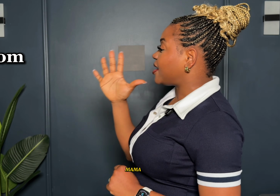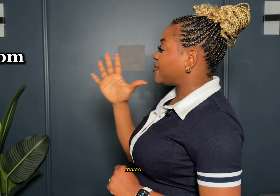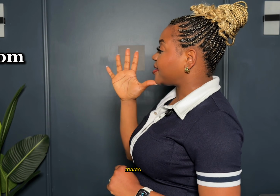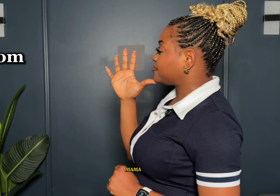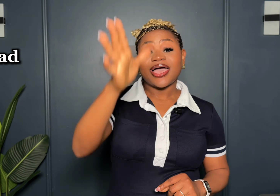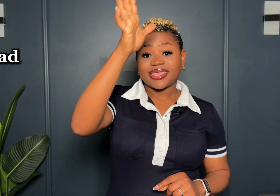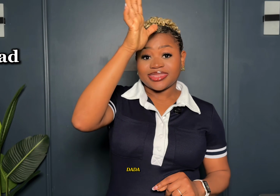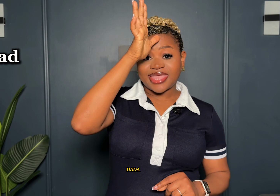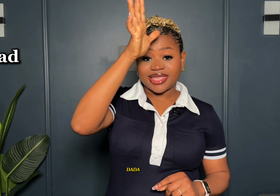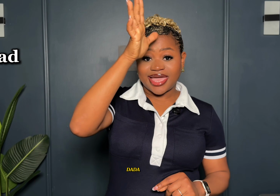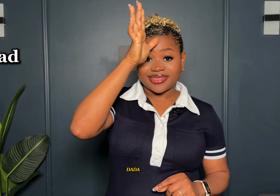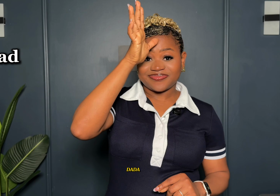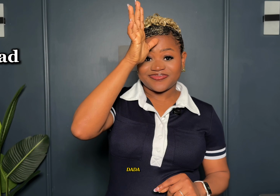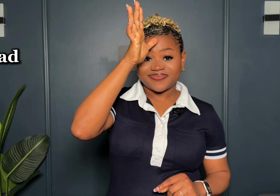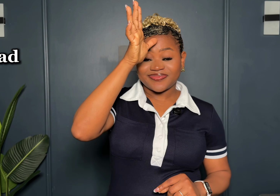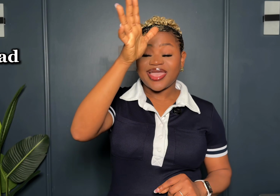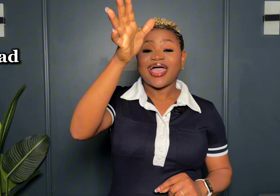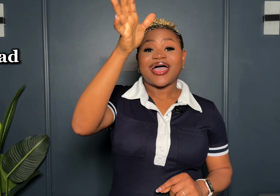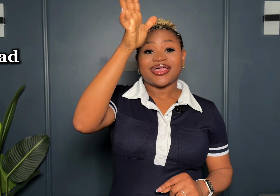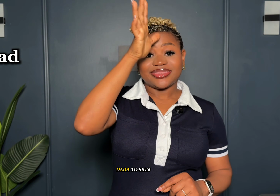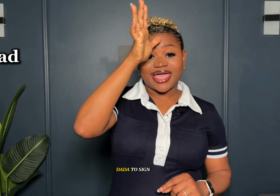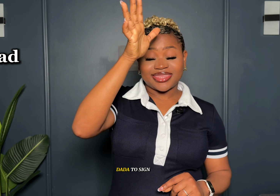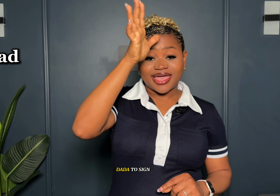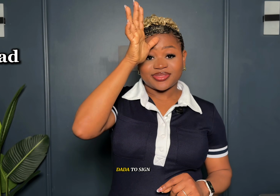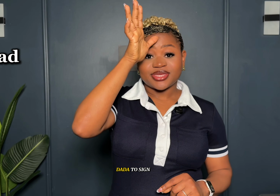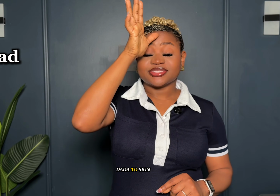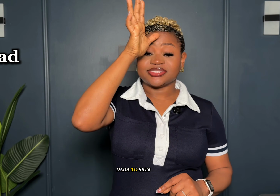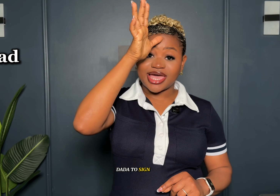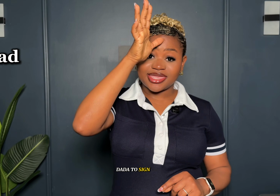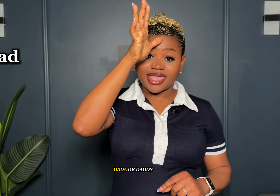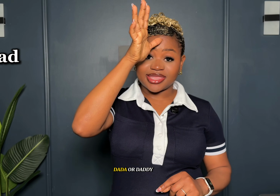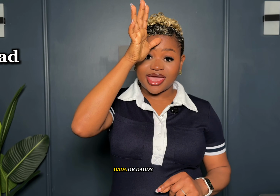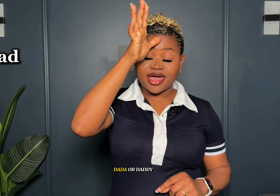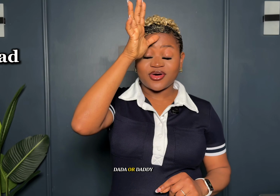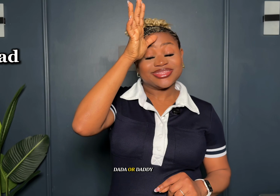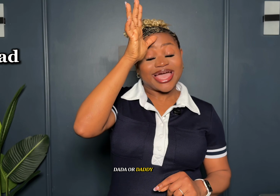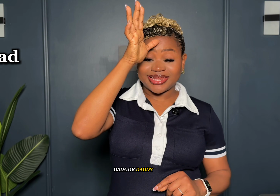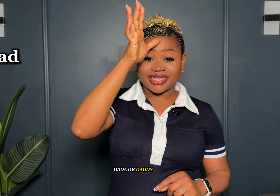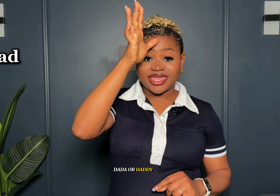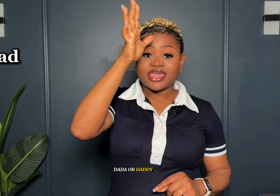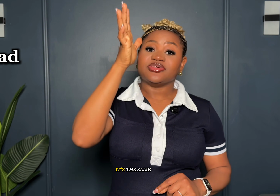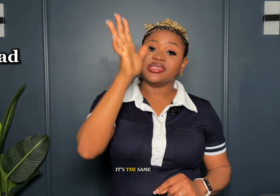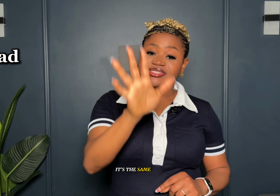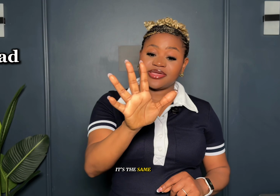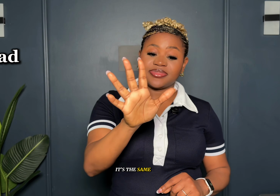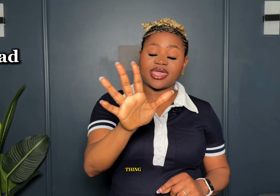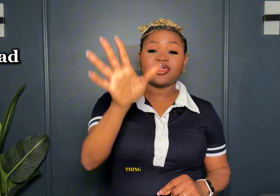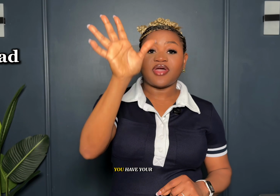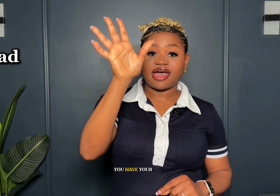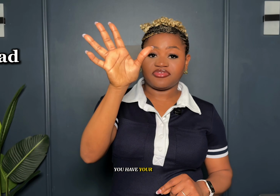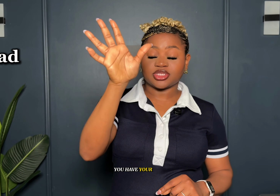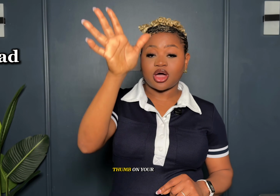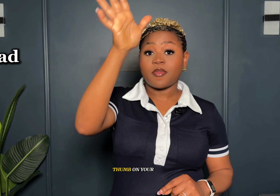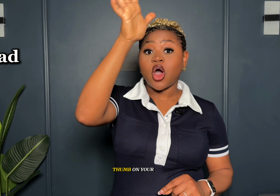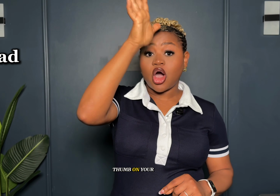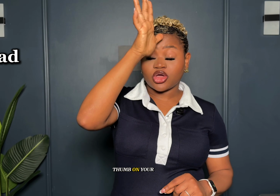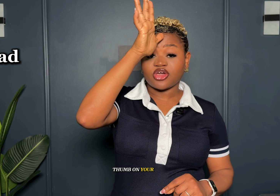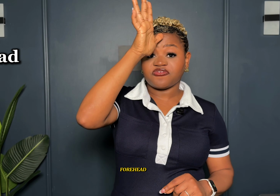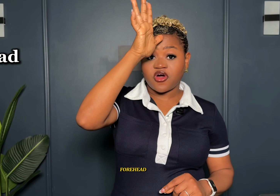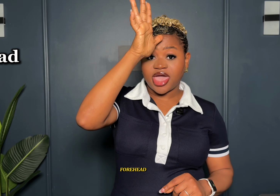Mama. Dada. Dada. To sign dada or daddy, the same thing. You have your thumb on your forehead